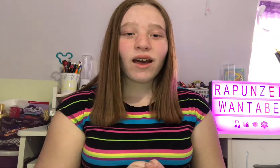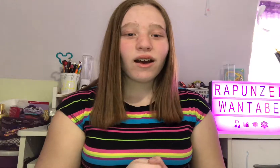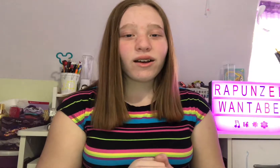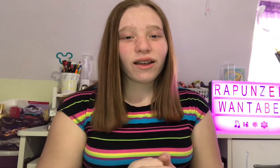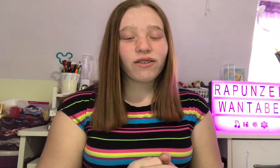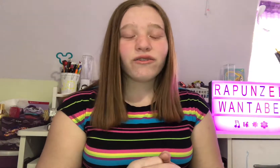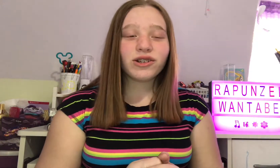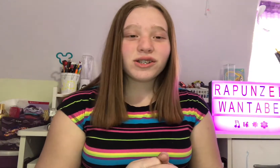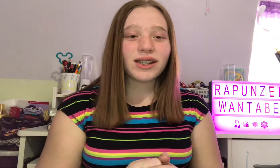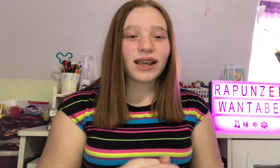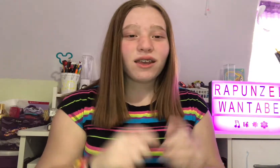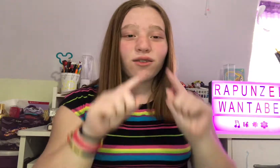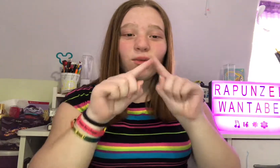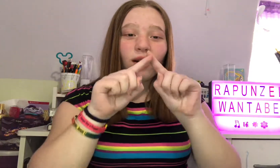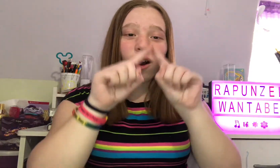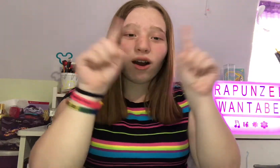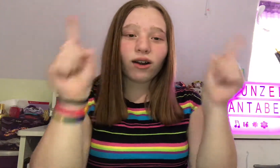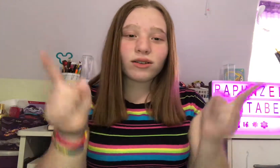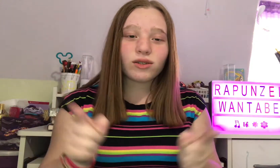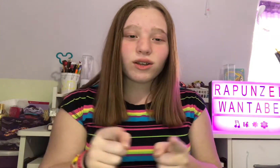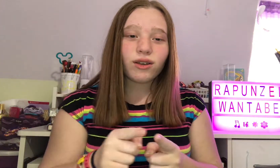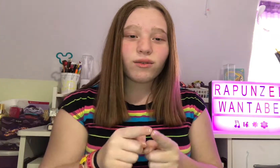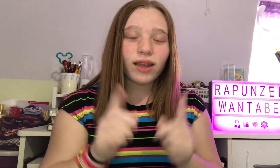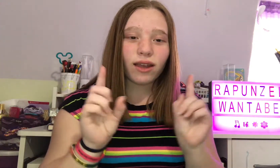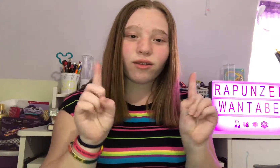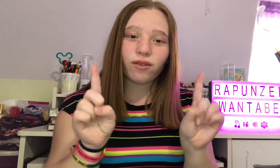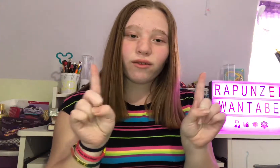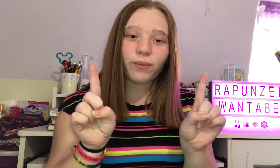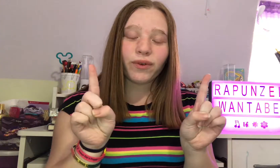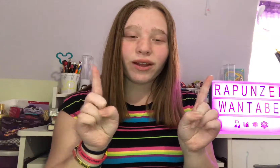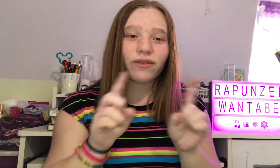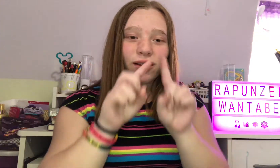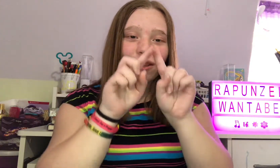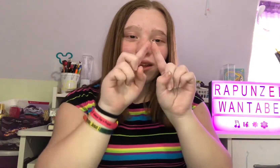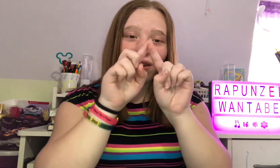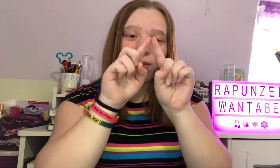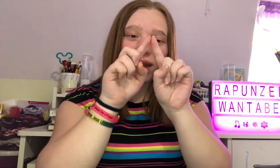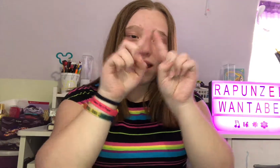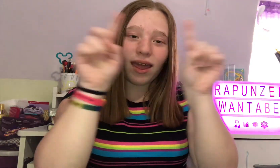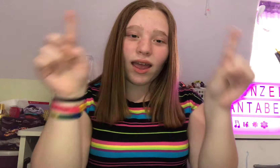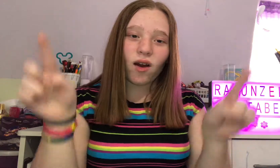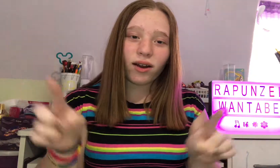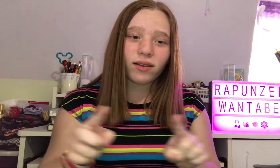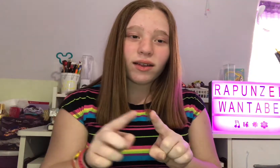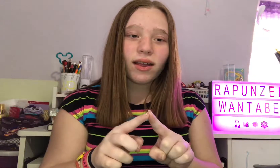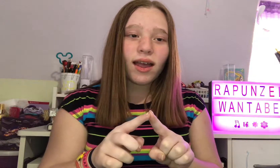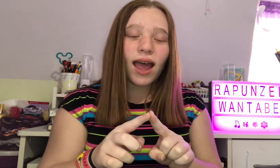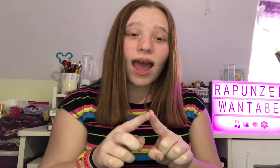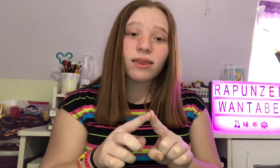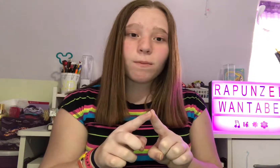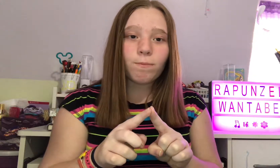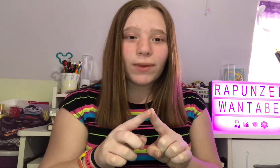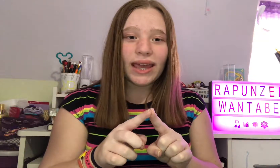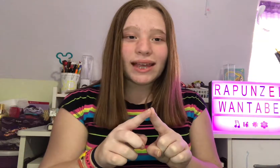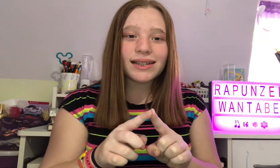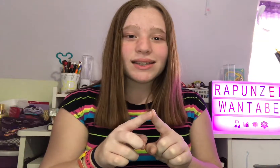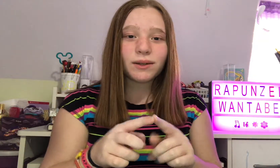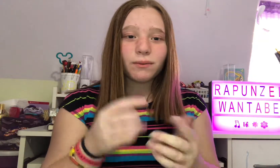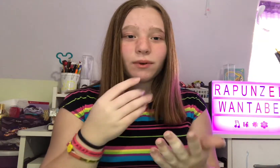promises. Okay, so first thing, you do a heart. So you take your two pointer fingers and you make a heart, and then beats will